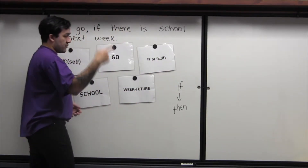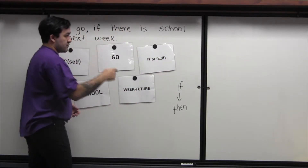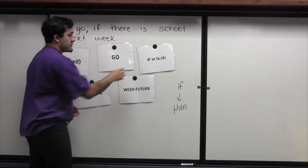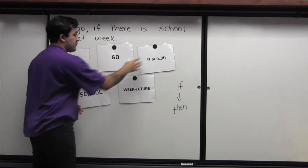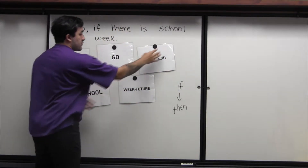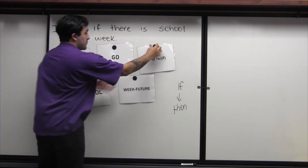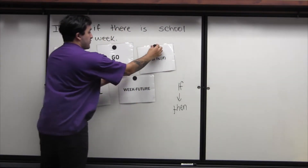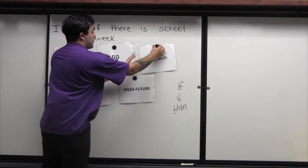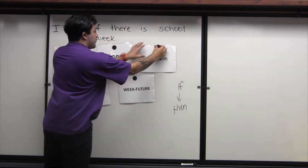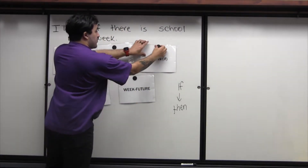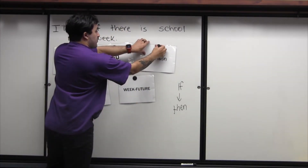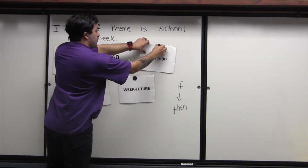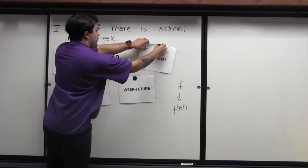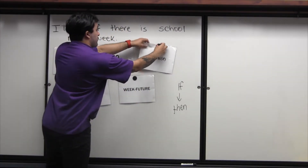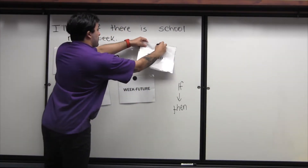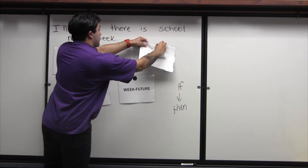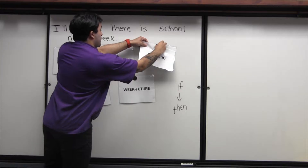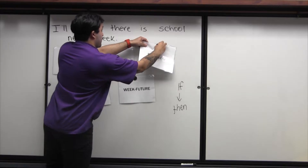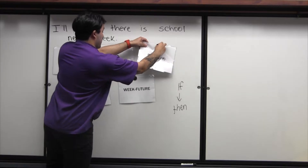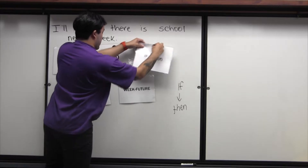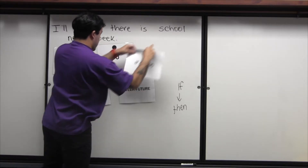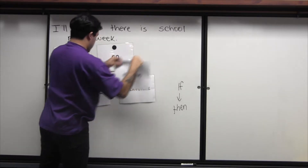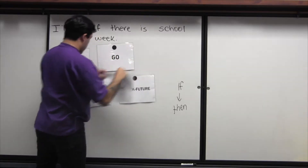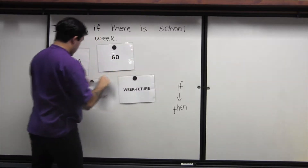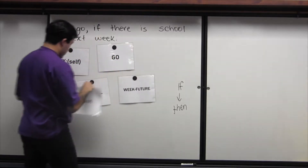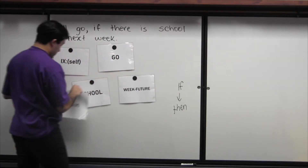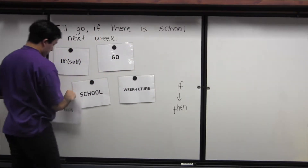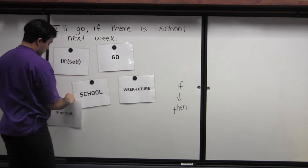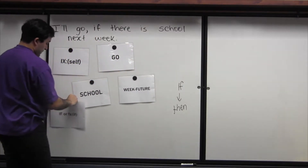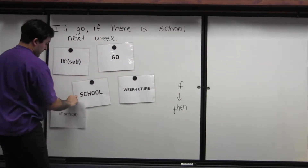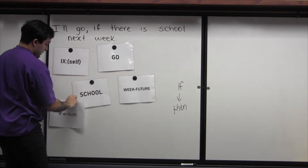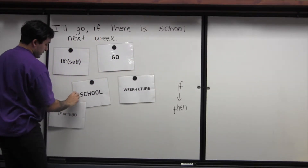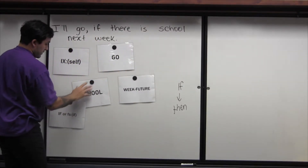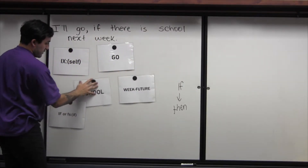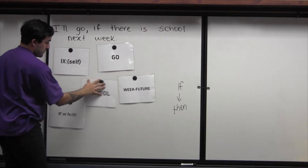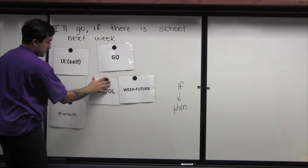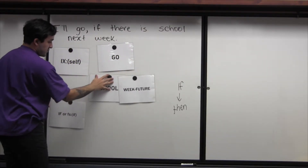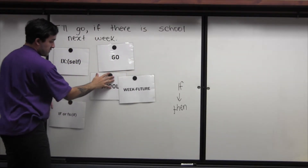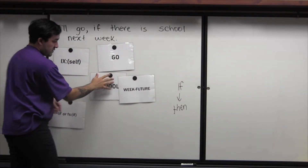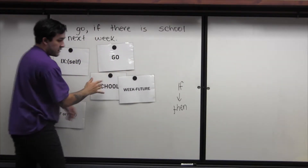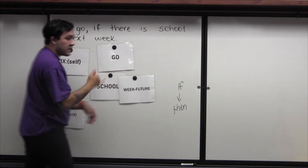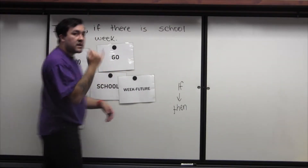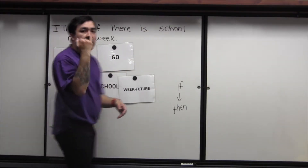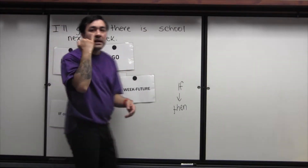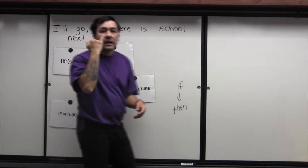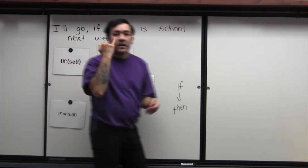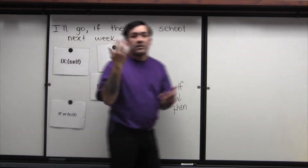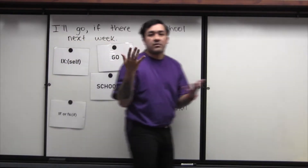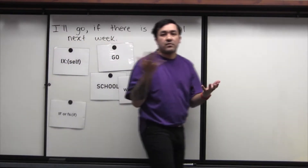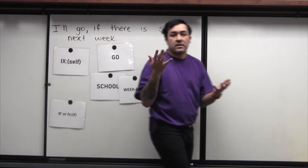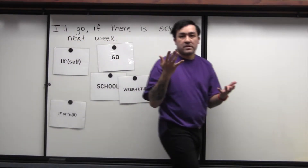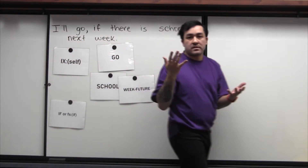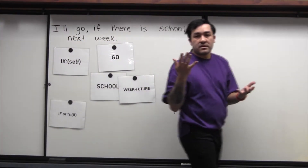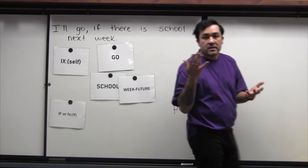then I'll go. So we want to go ahead and put our if first. So if